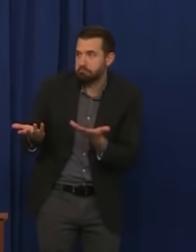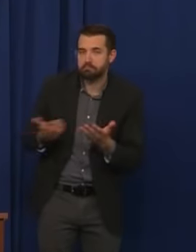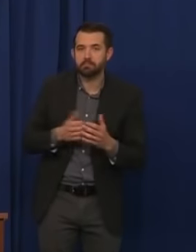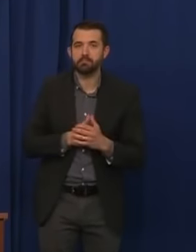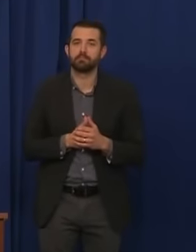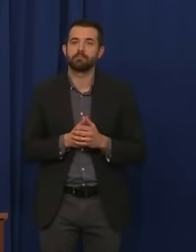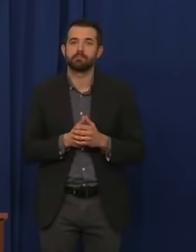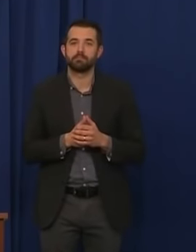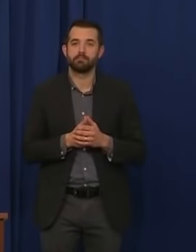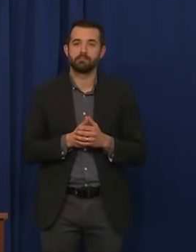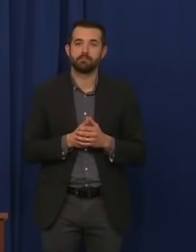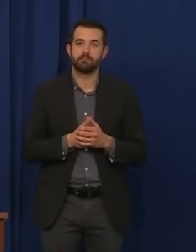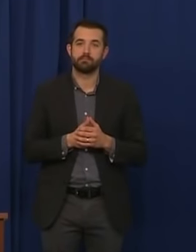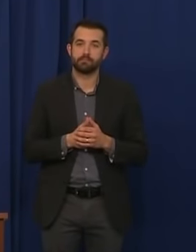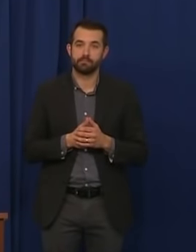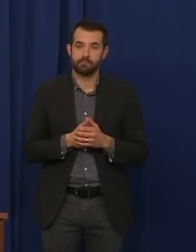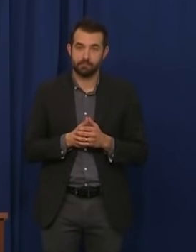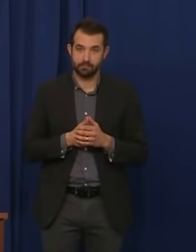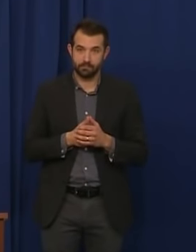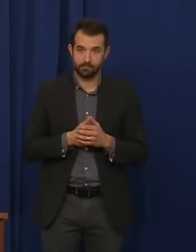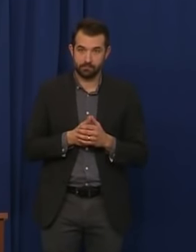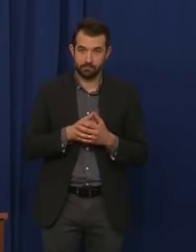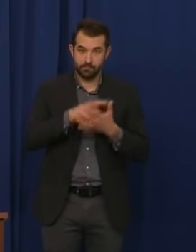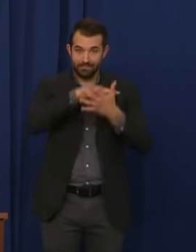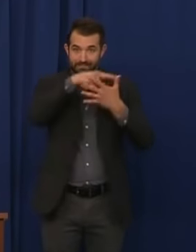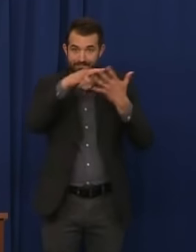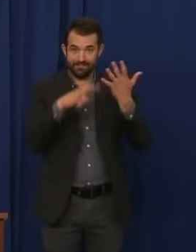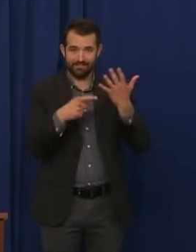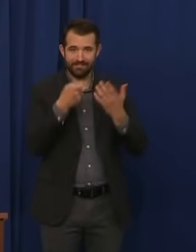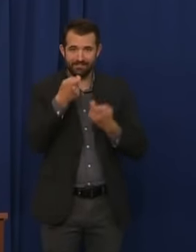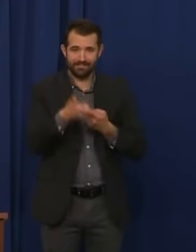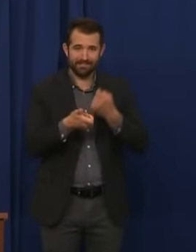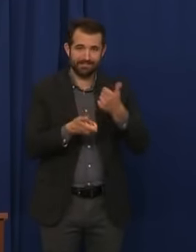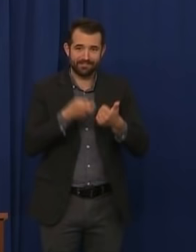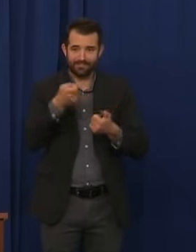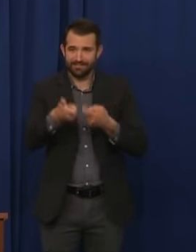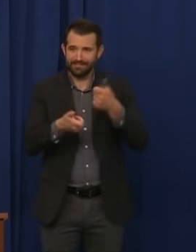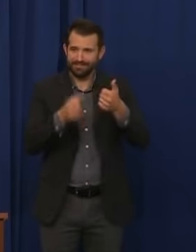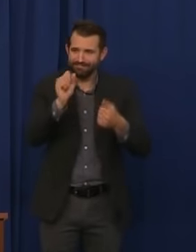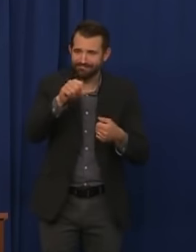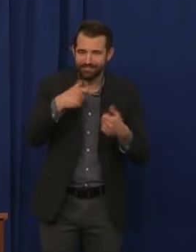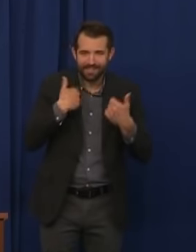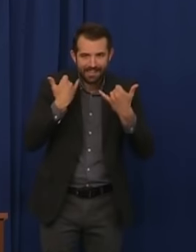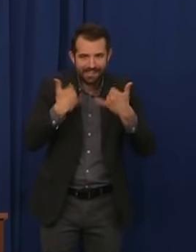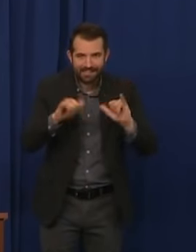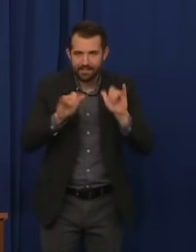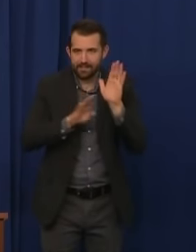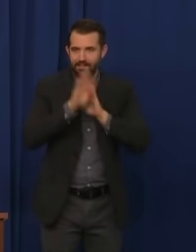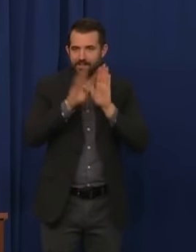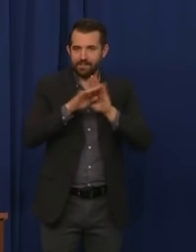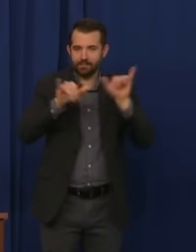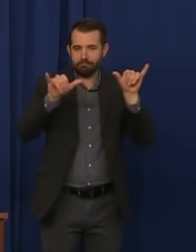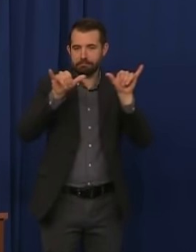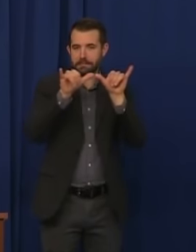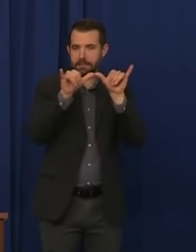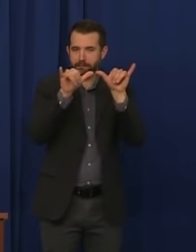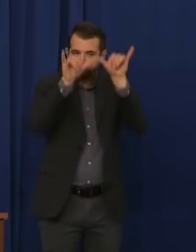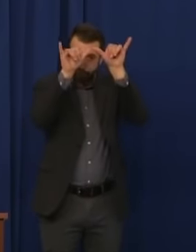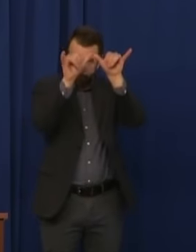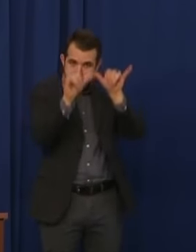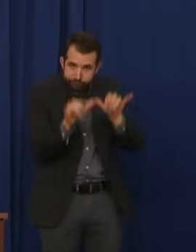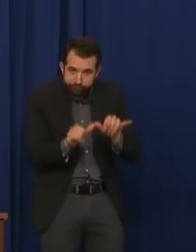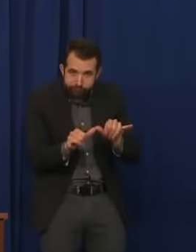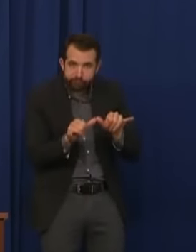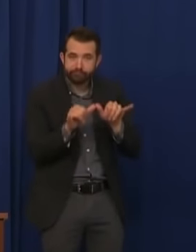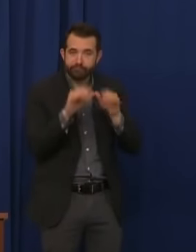little of all of the above. We're developing the epidemiological measurements, what we want to rely on as we go, but